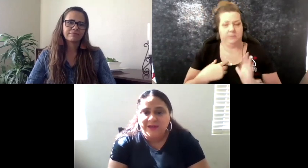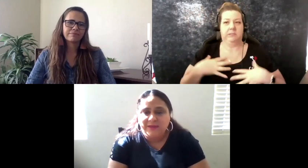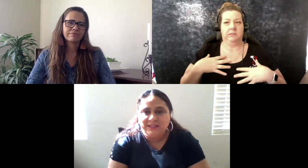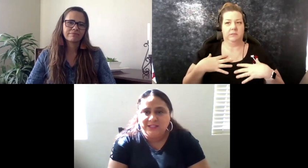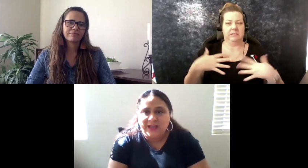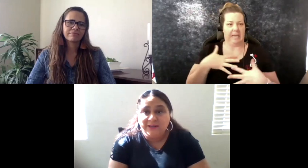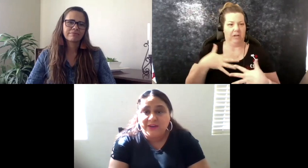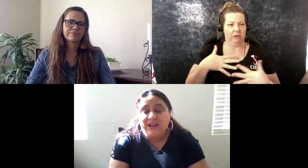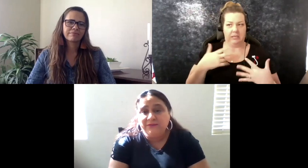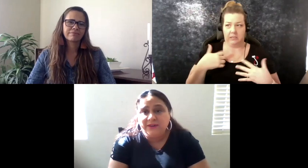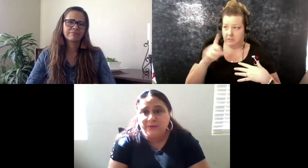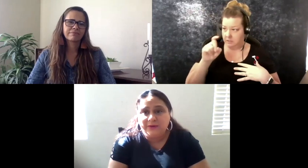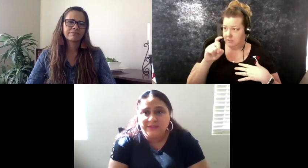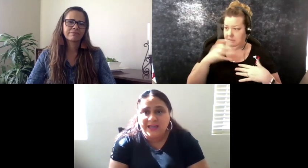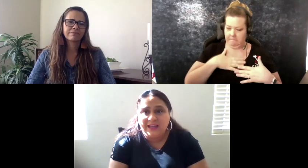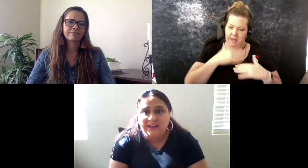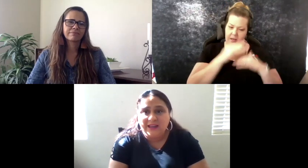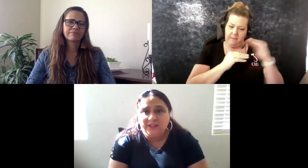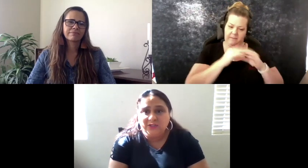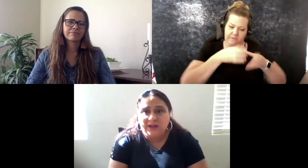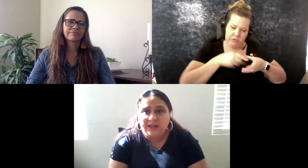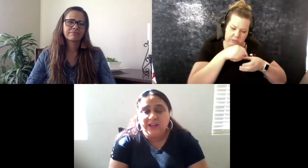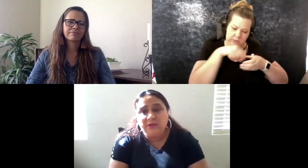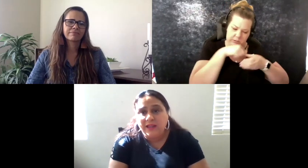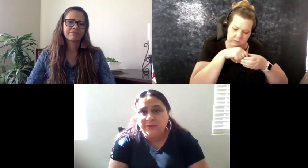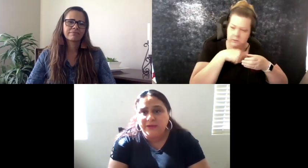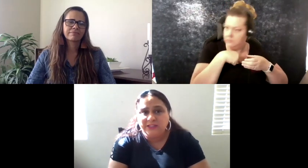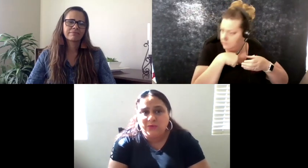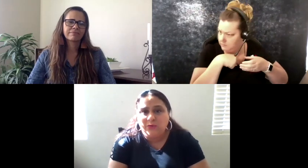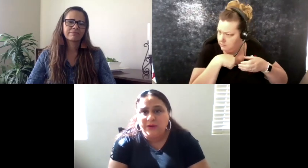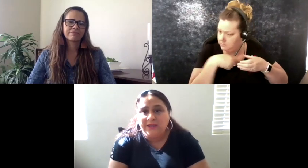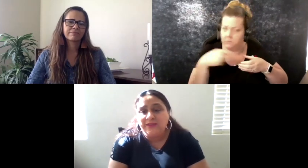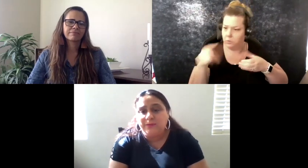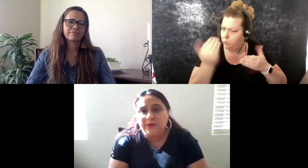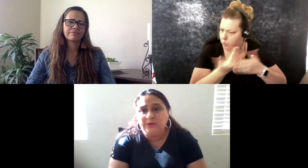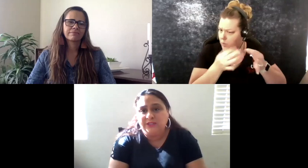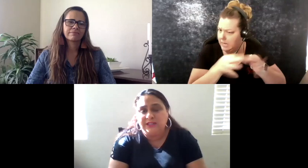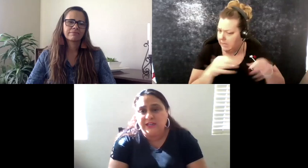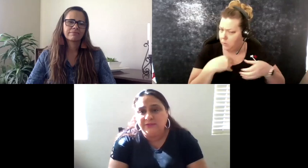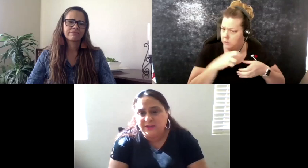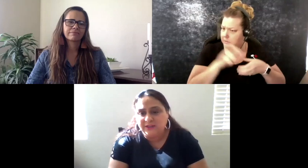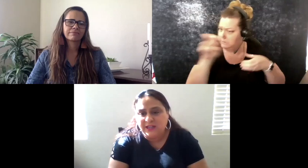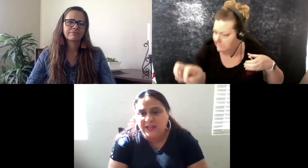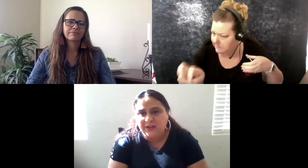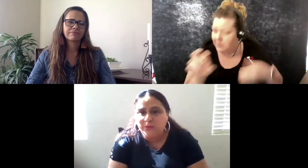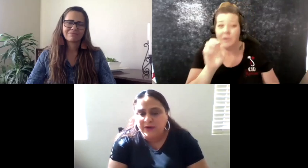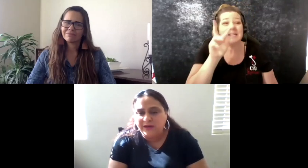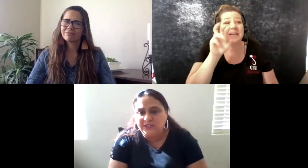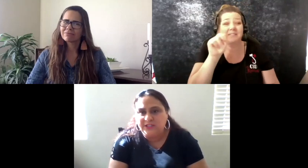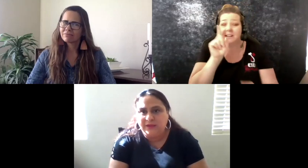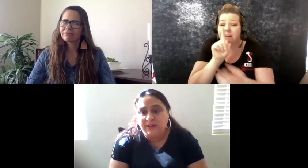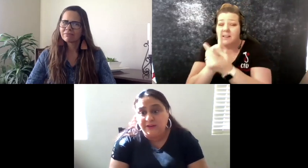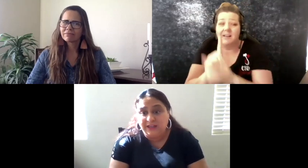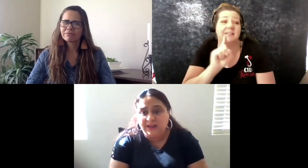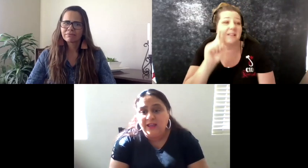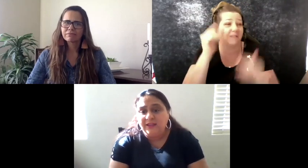to step into out of your comfort world and try a new language or even approach a deaf adult. I know prior